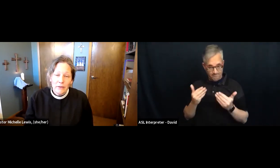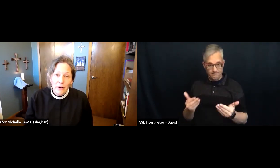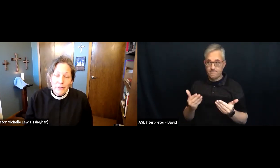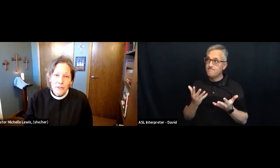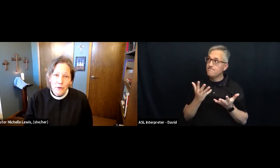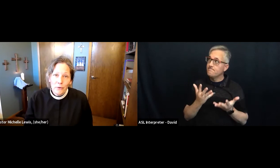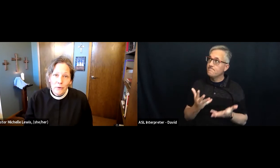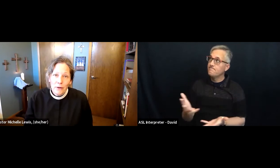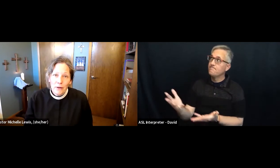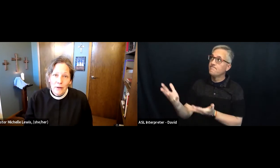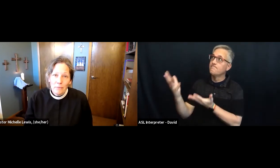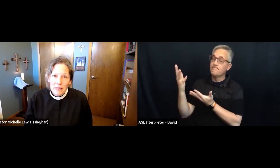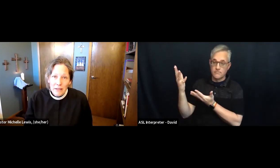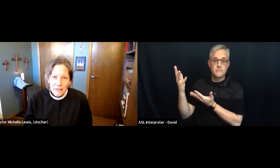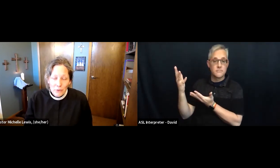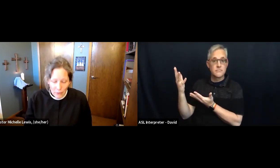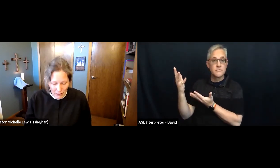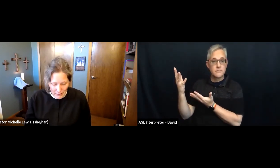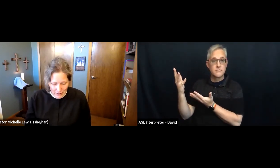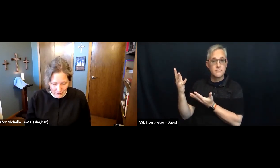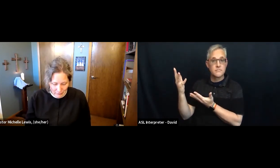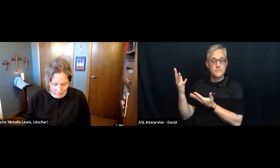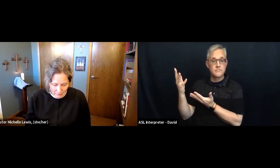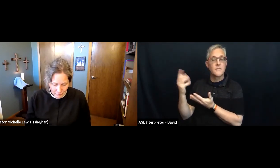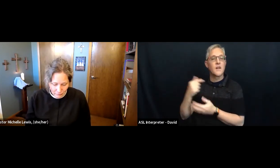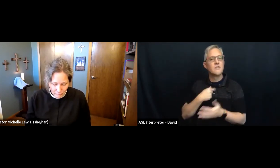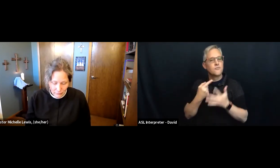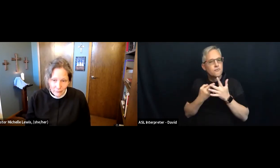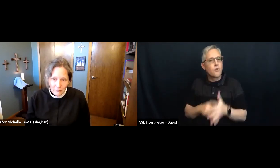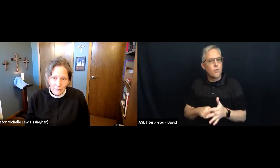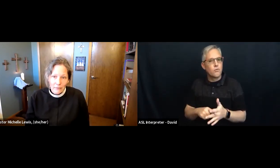I could also begin to repent.